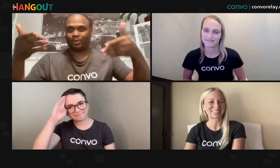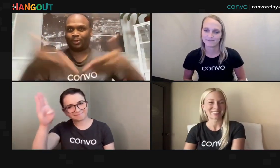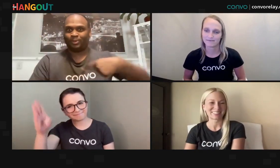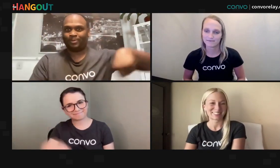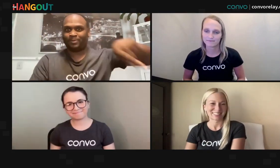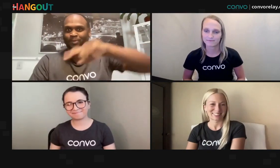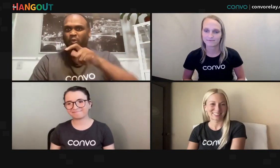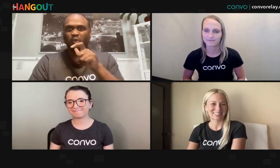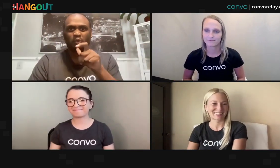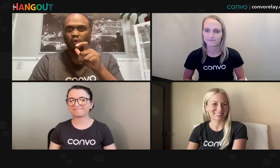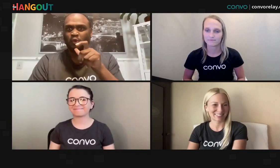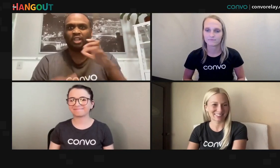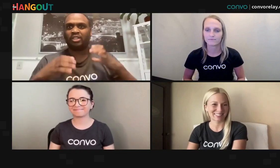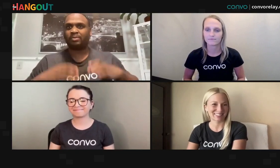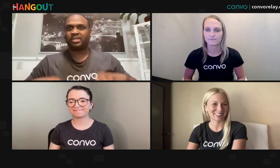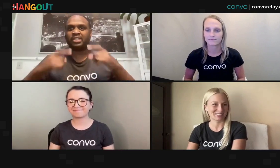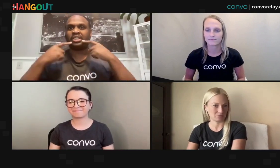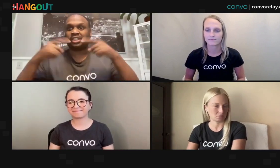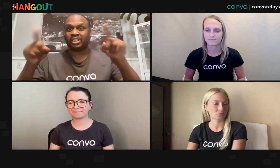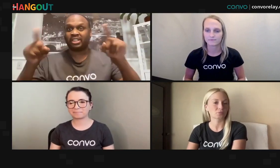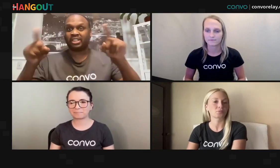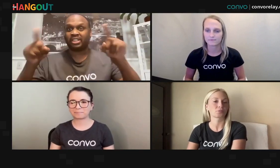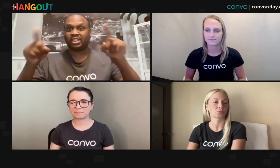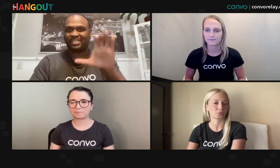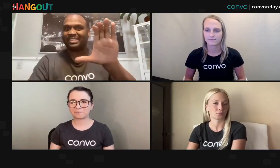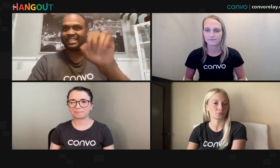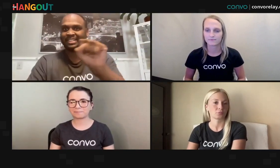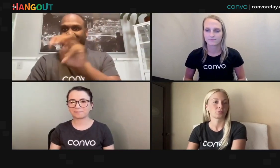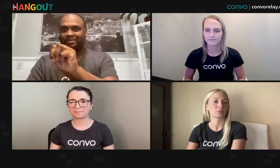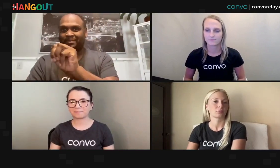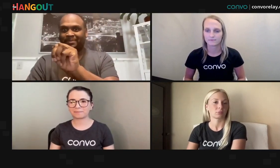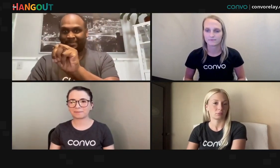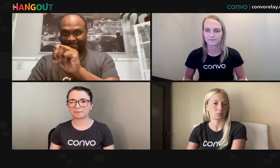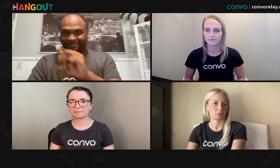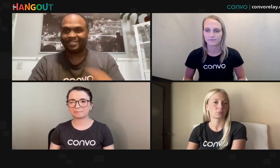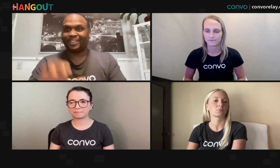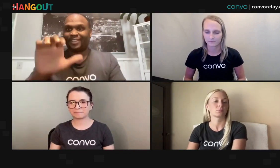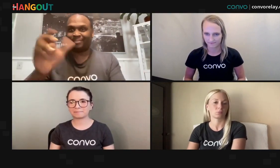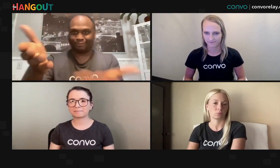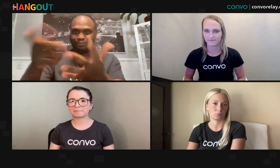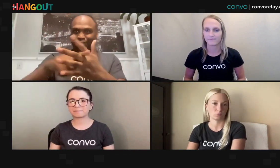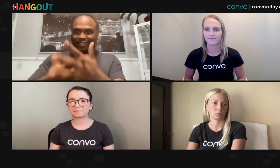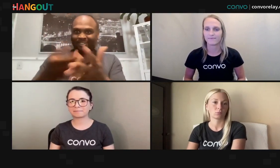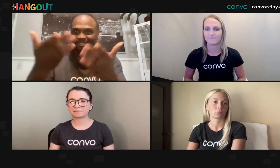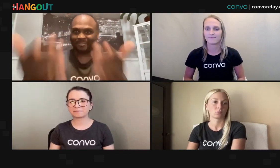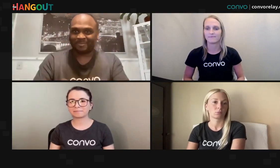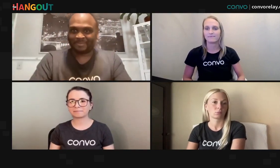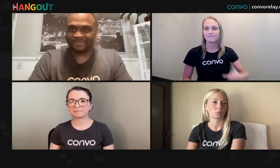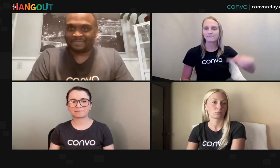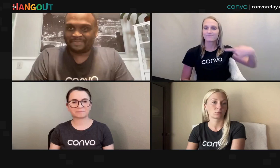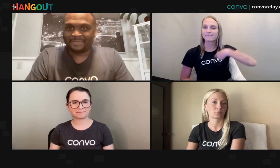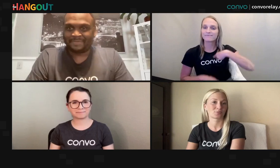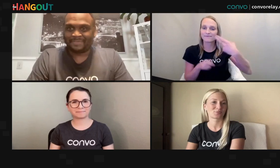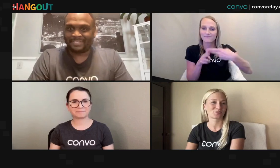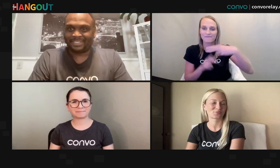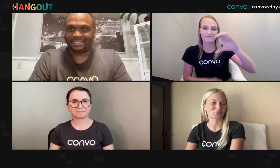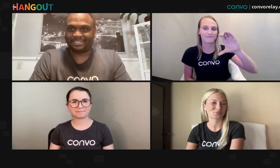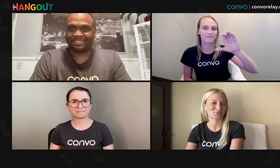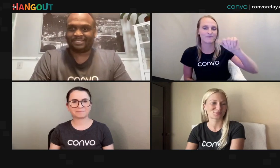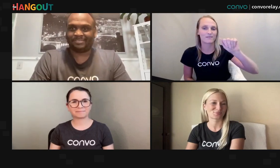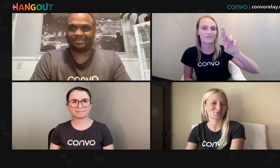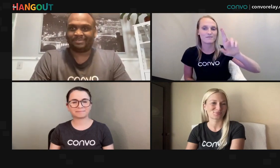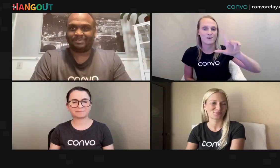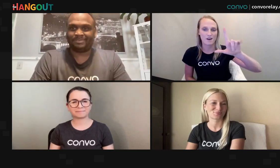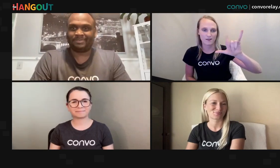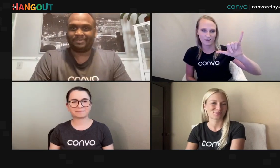Hello, everyone. We're going to go ahead and introduce the customer success team here, CSMs. So let's go ahead and start